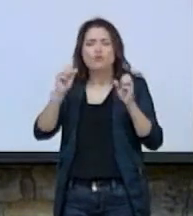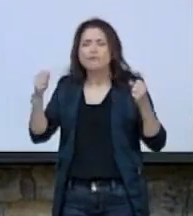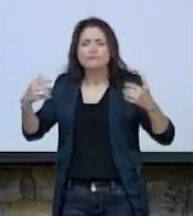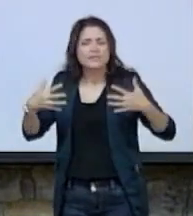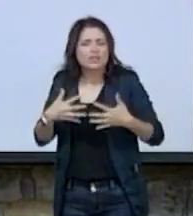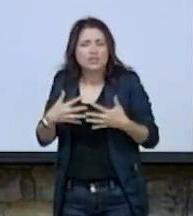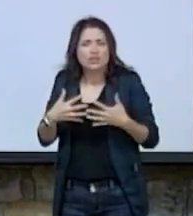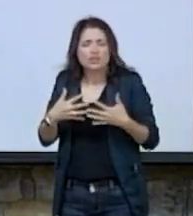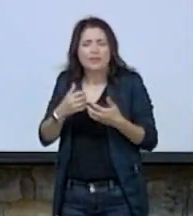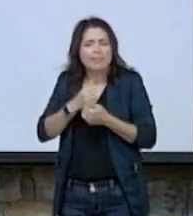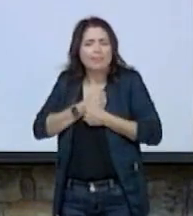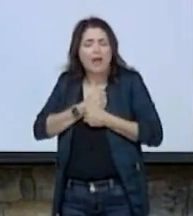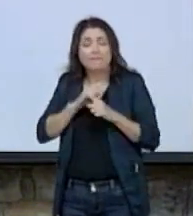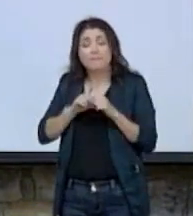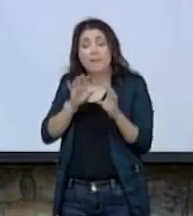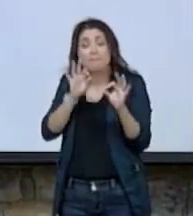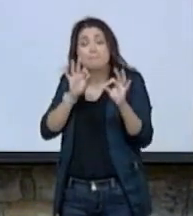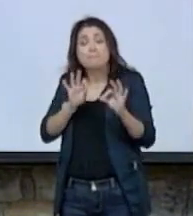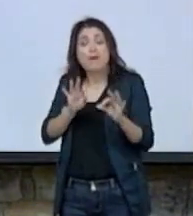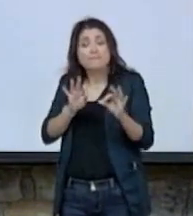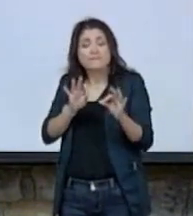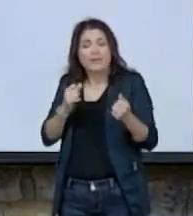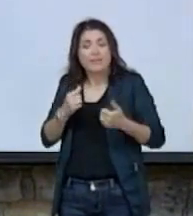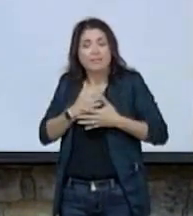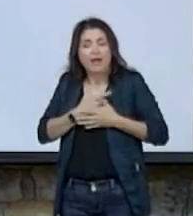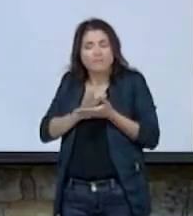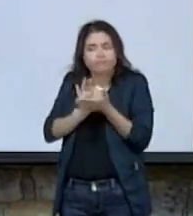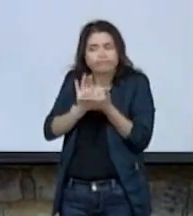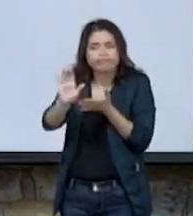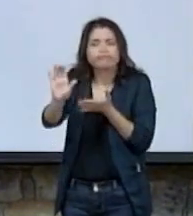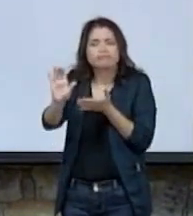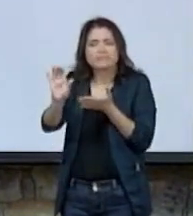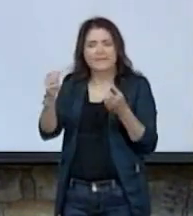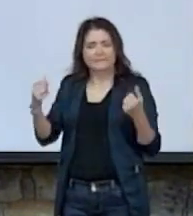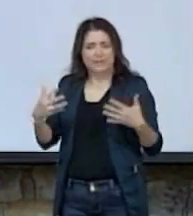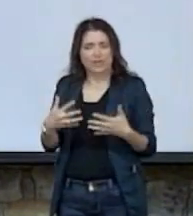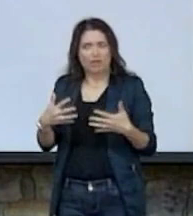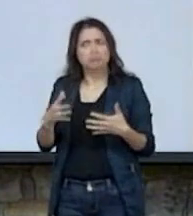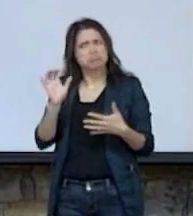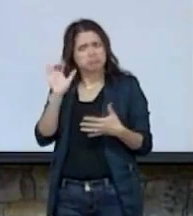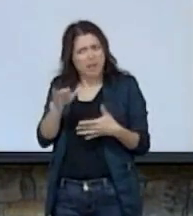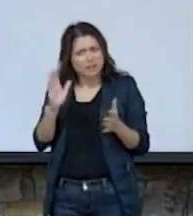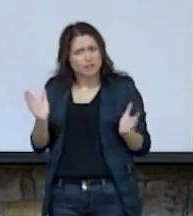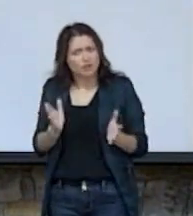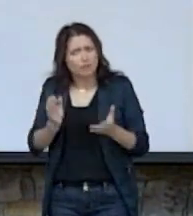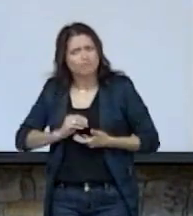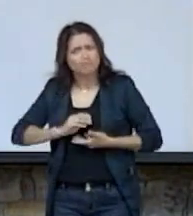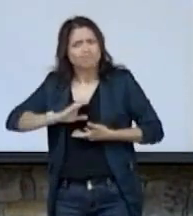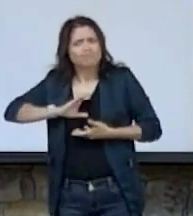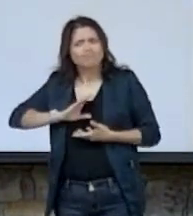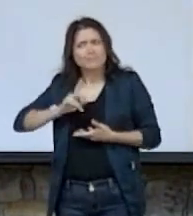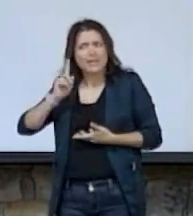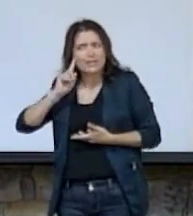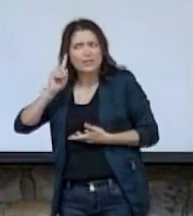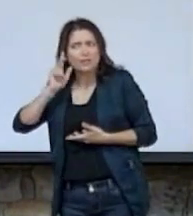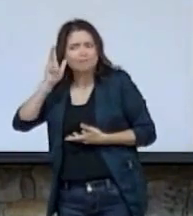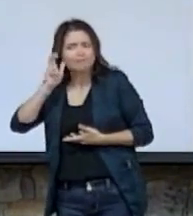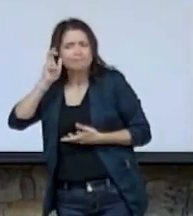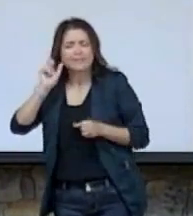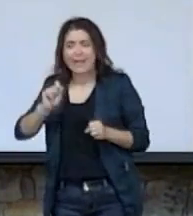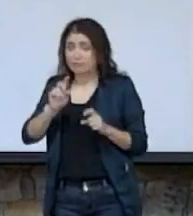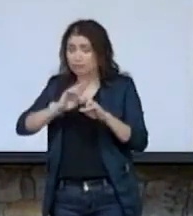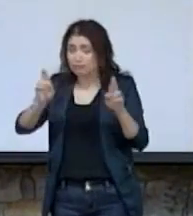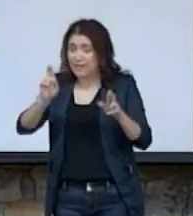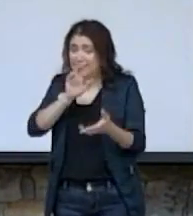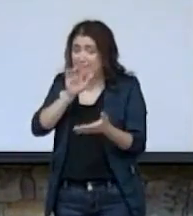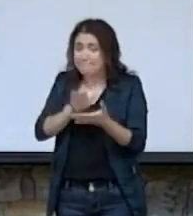love, but perfect love casts out fear. That's encouraging. That would be something encouraging to hear as you're getting ready to get married.